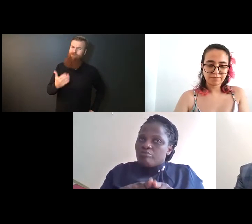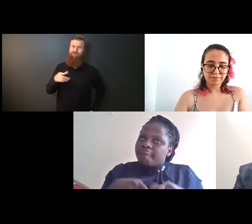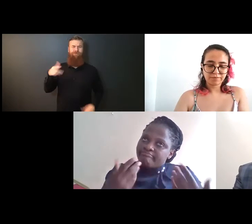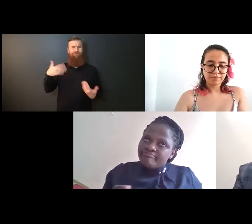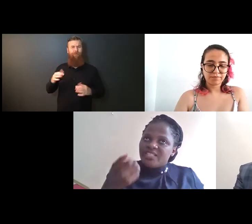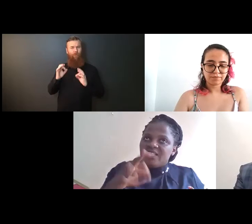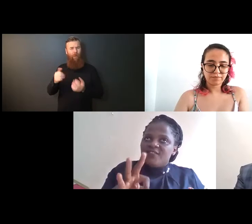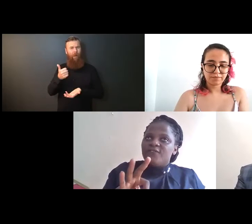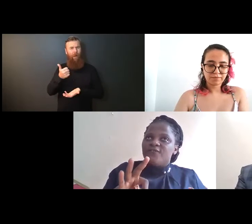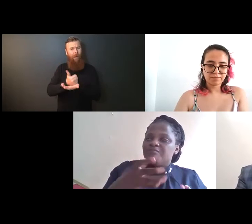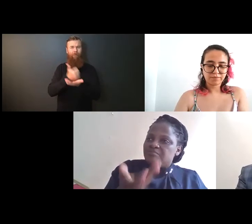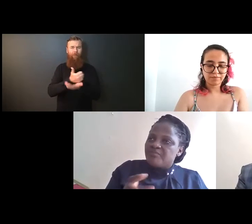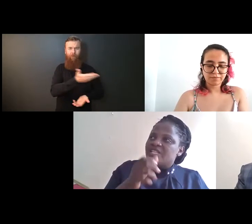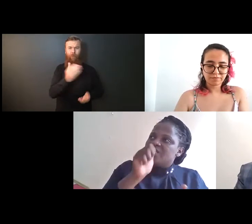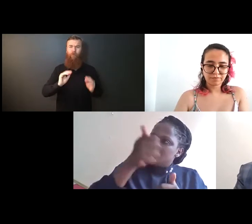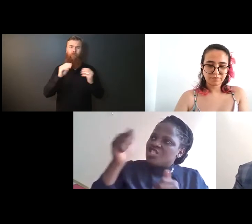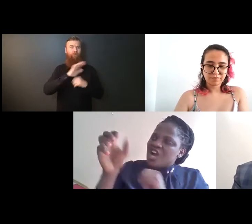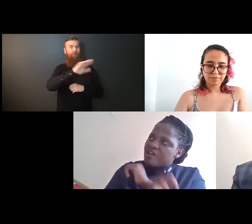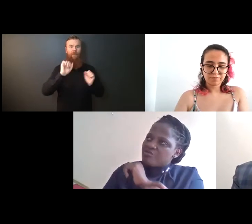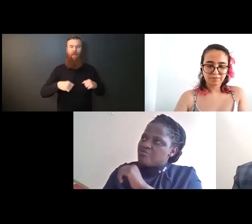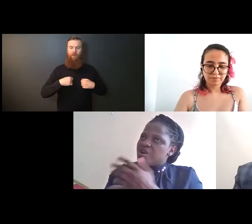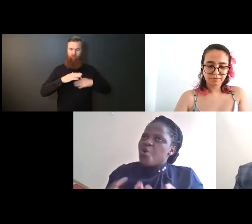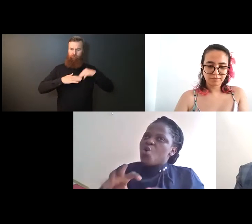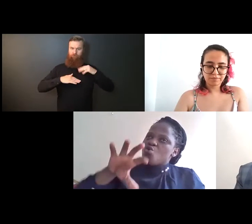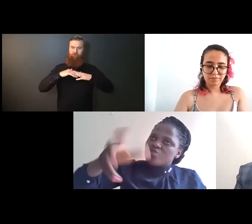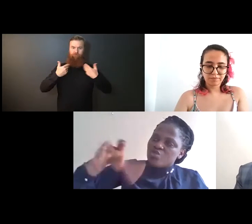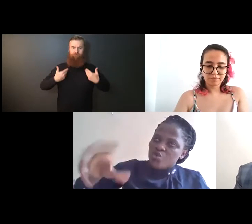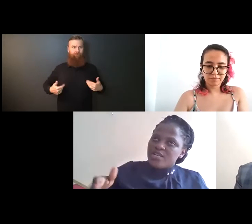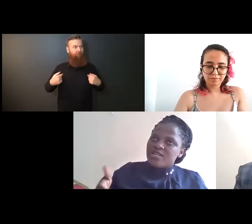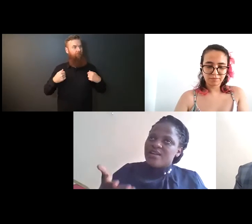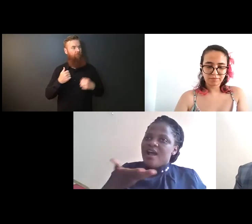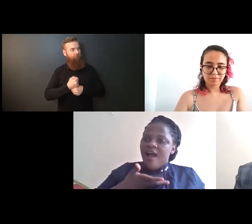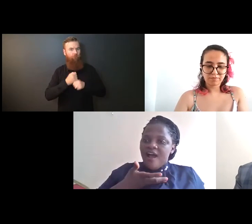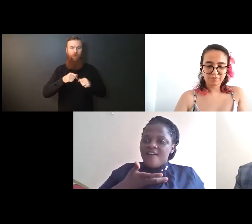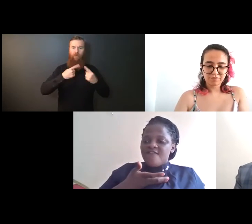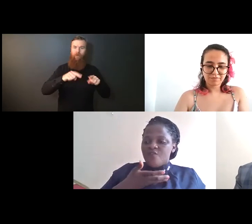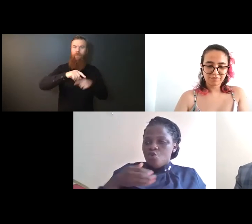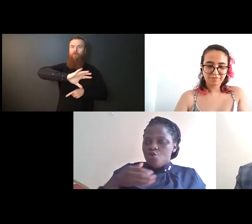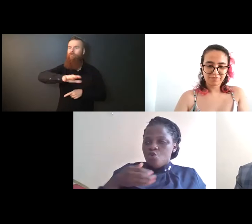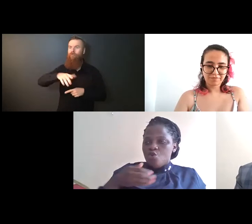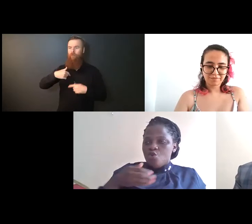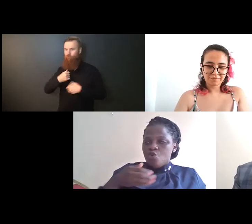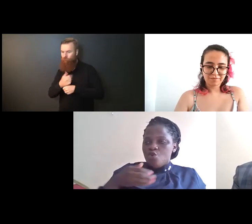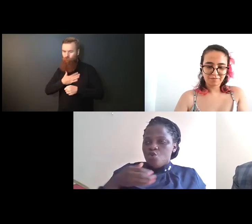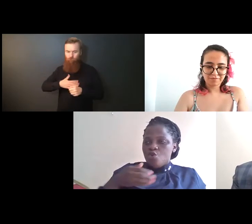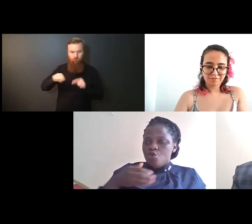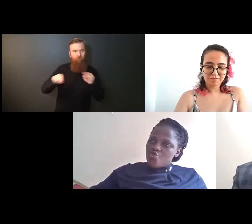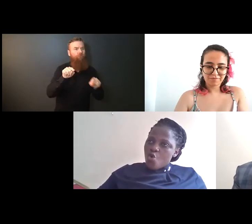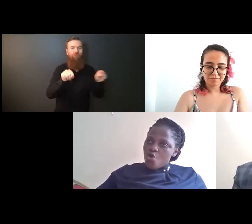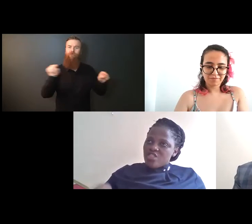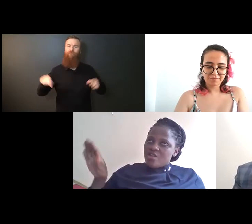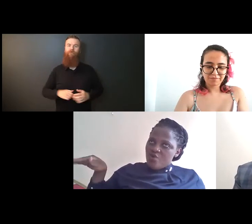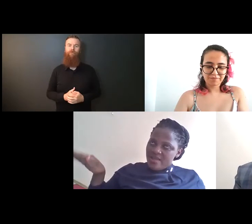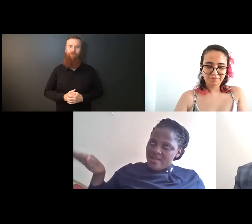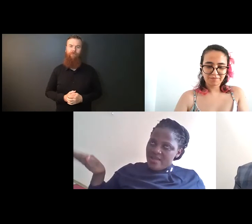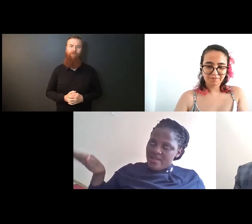in different areas. So if each country or region has got a